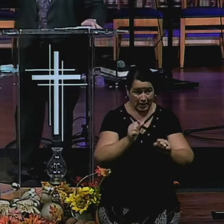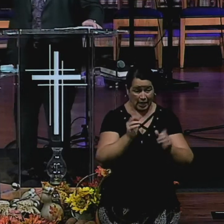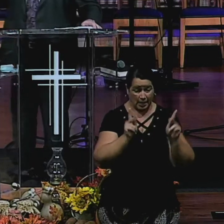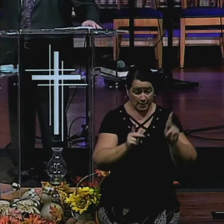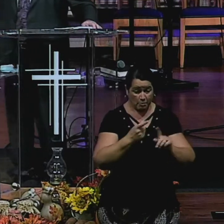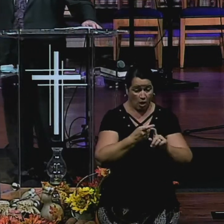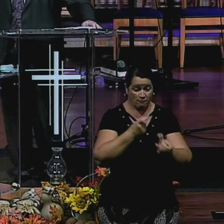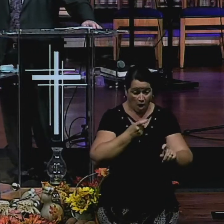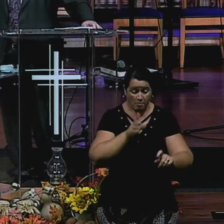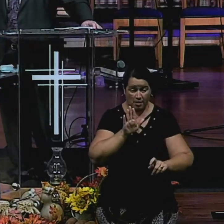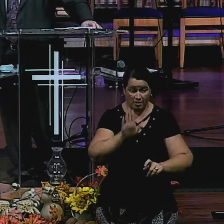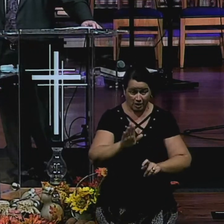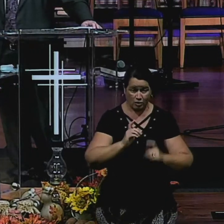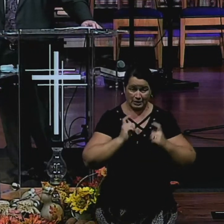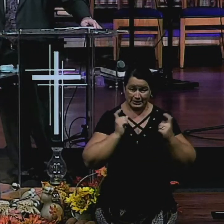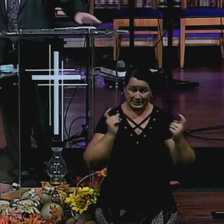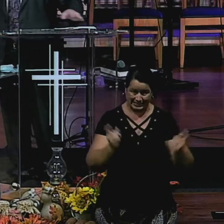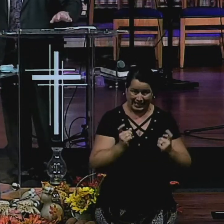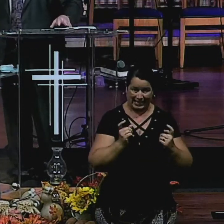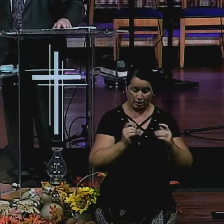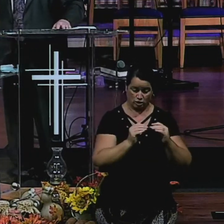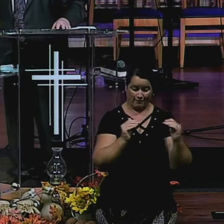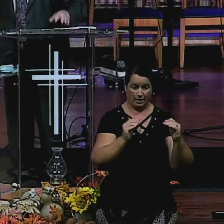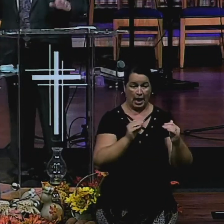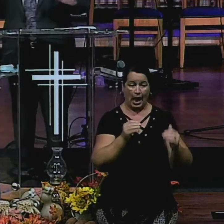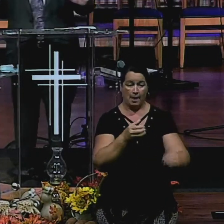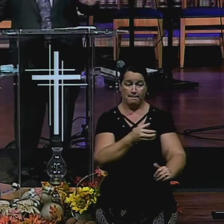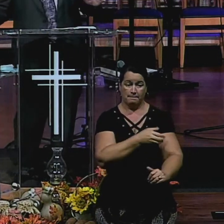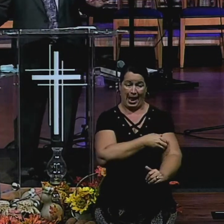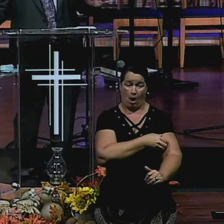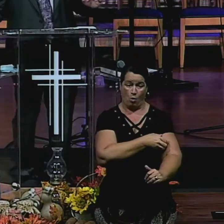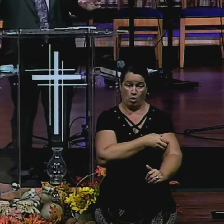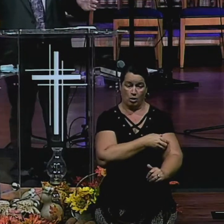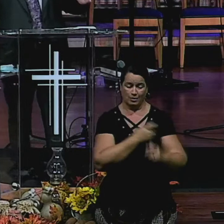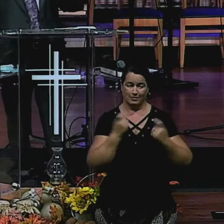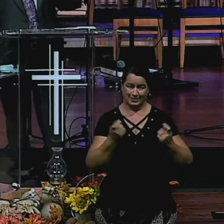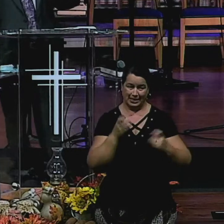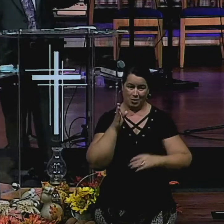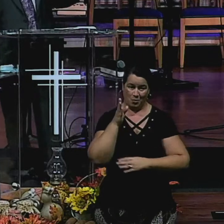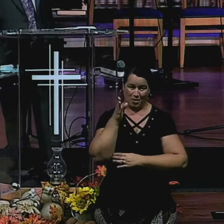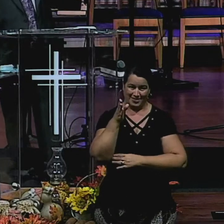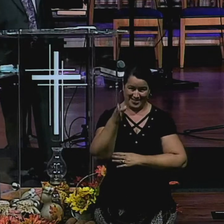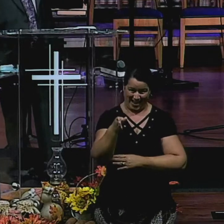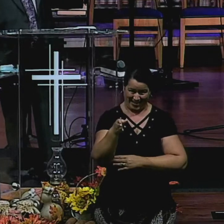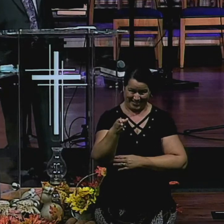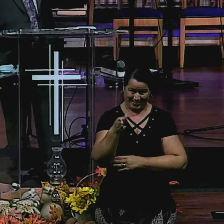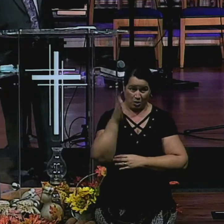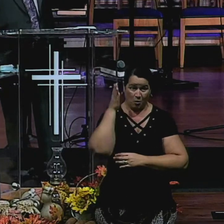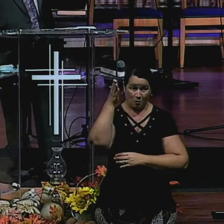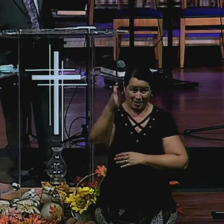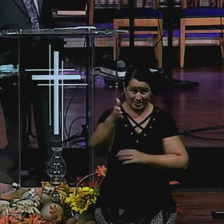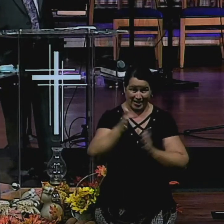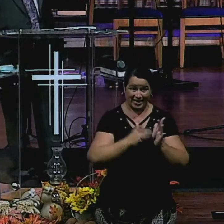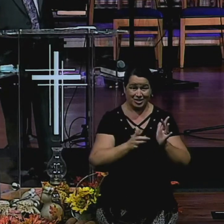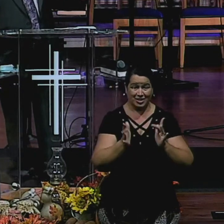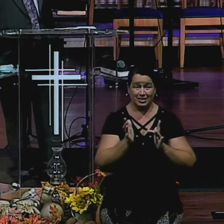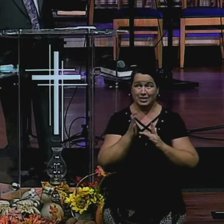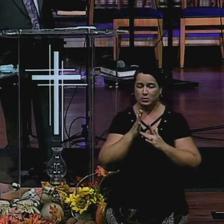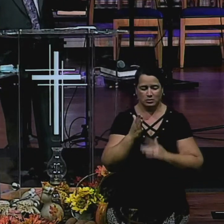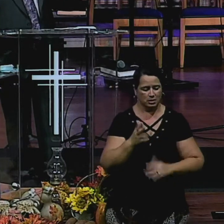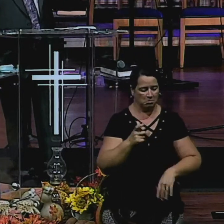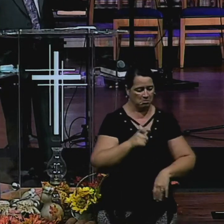justification, but the power of sin, sanctification. One day, this is the cool part, one day he's taking us to his